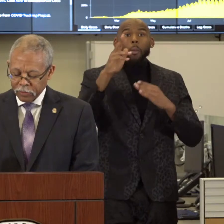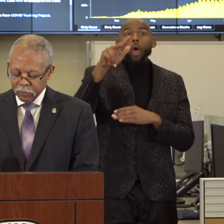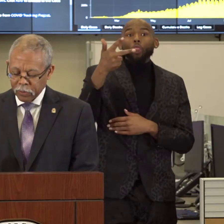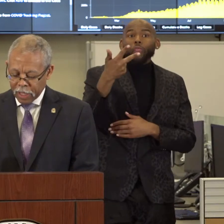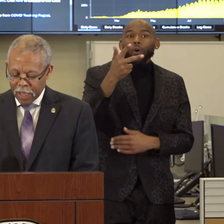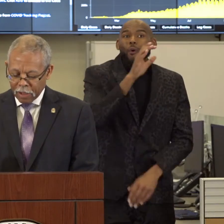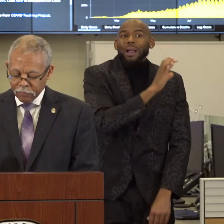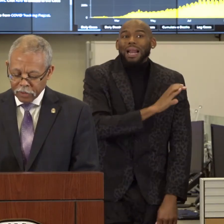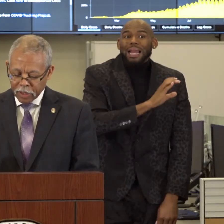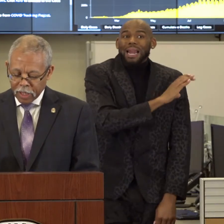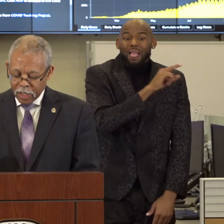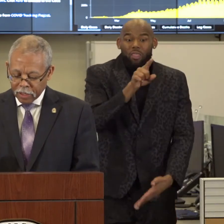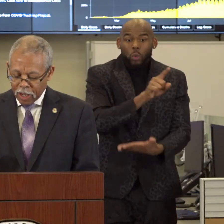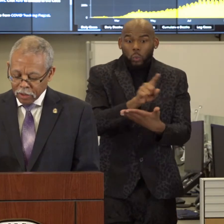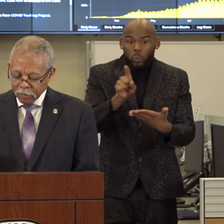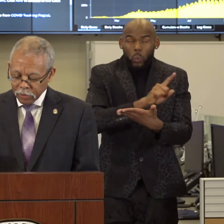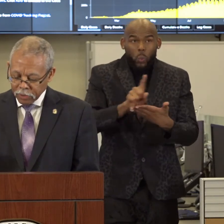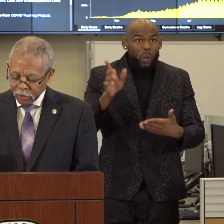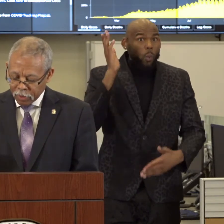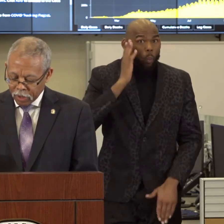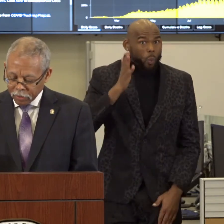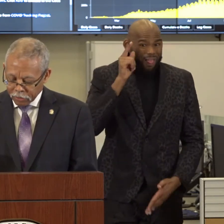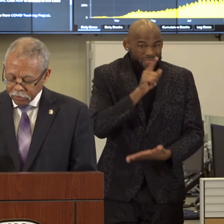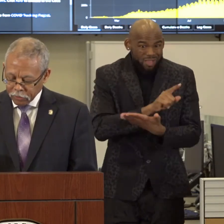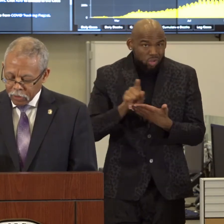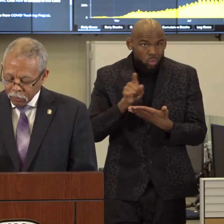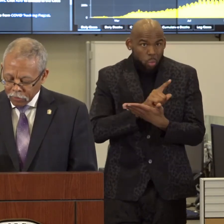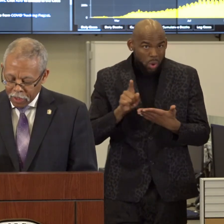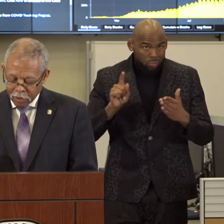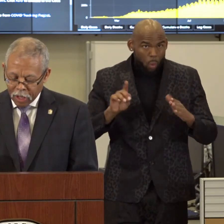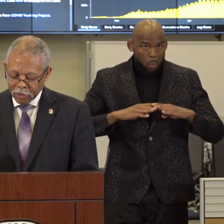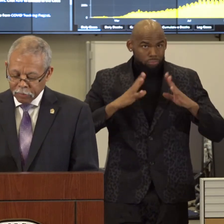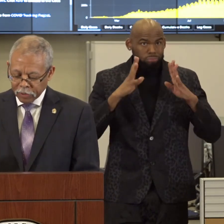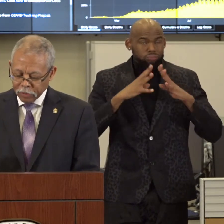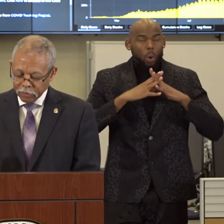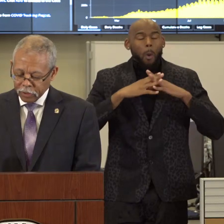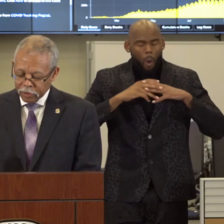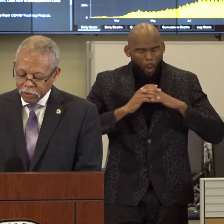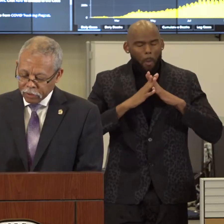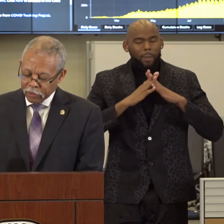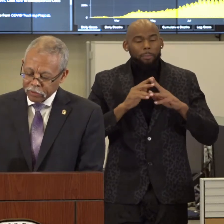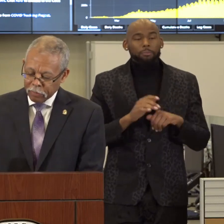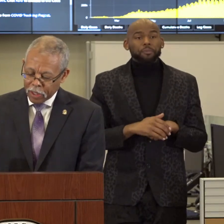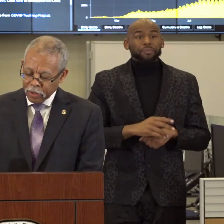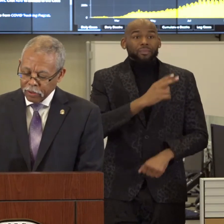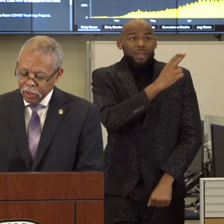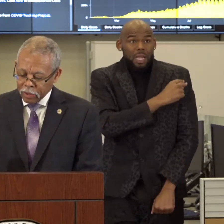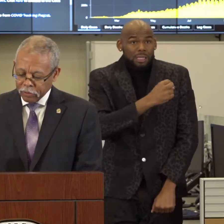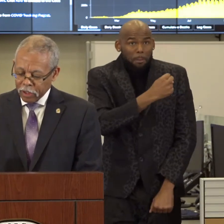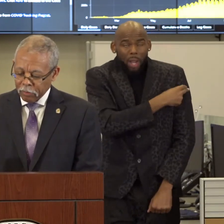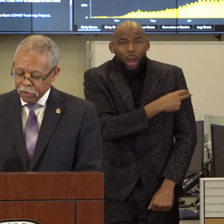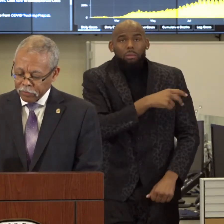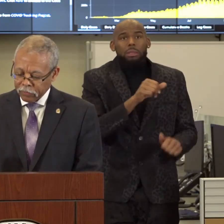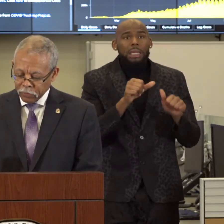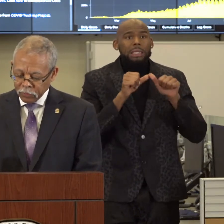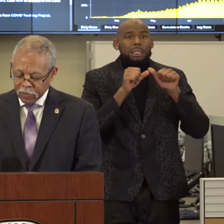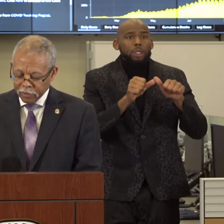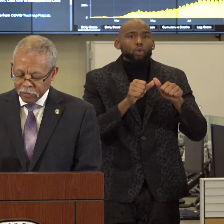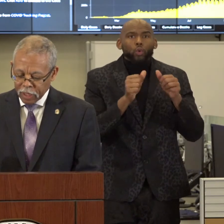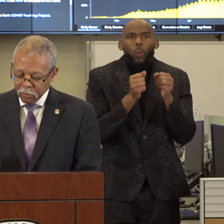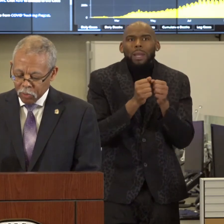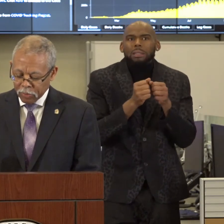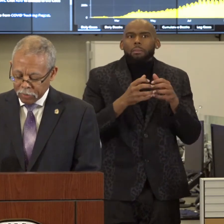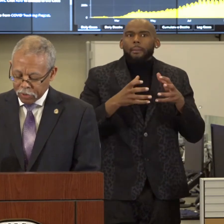week, which we have, and our community partners with our hospitals continue to expand to help us